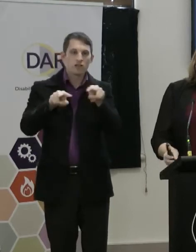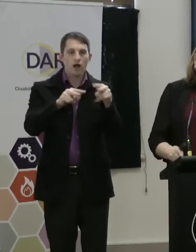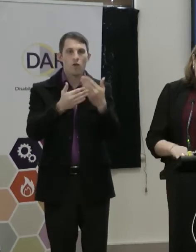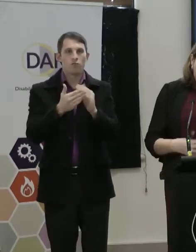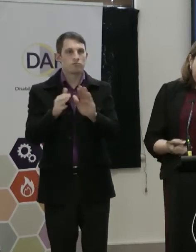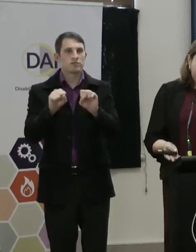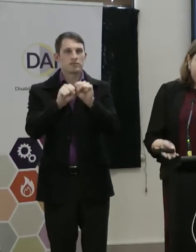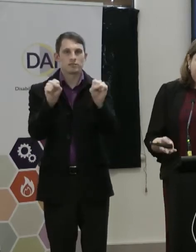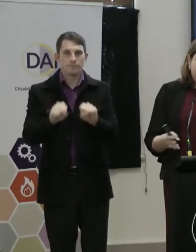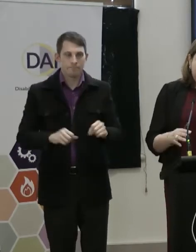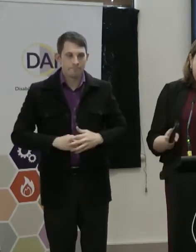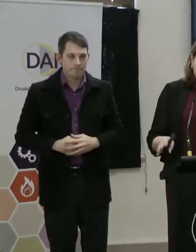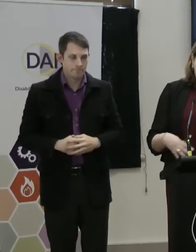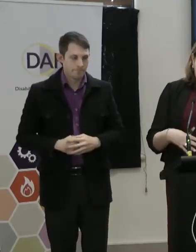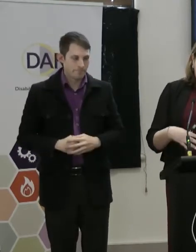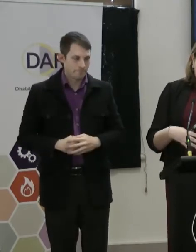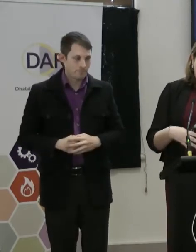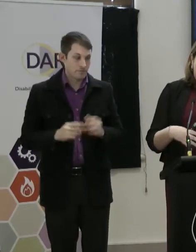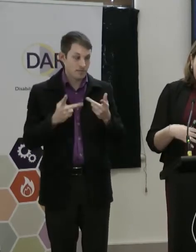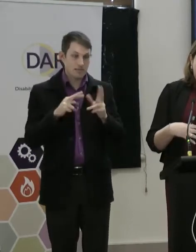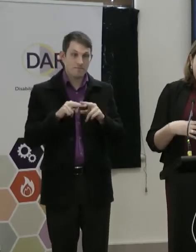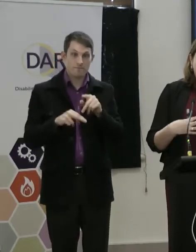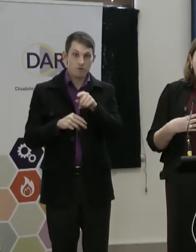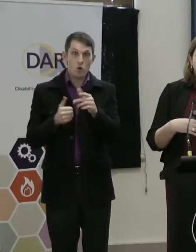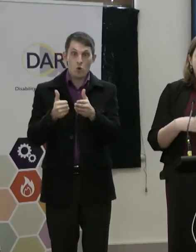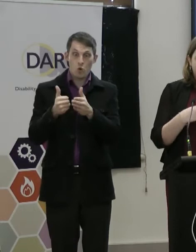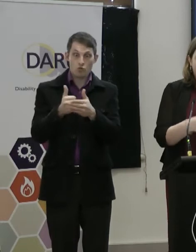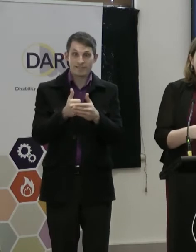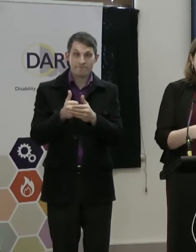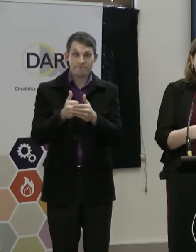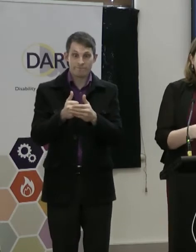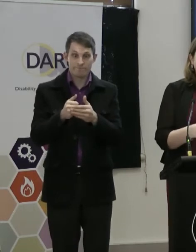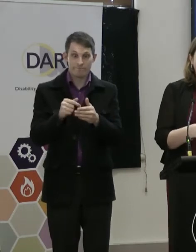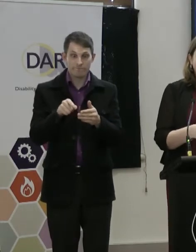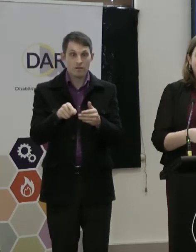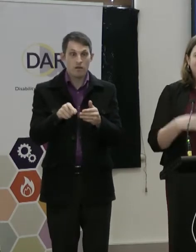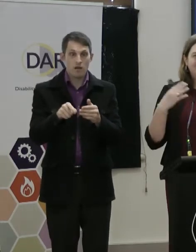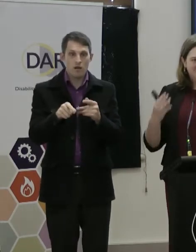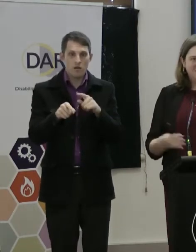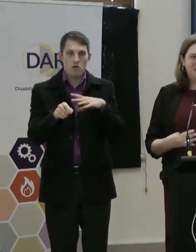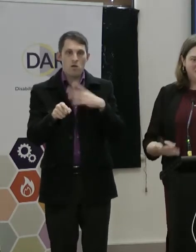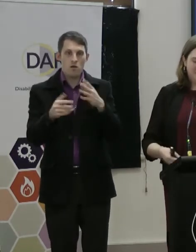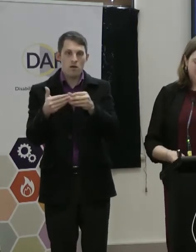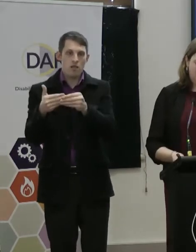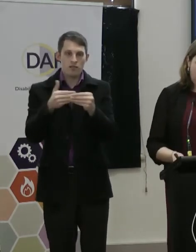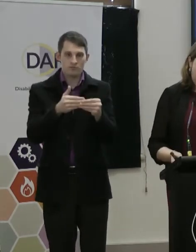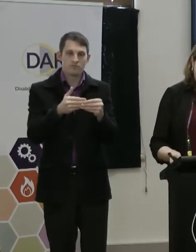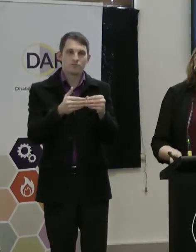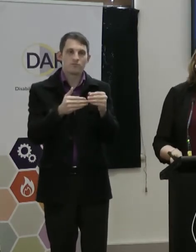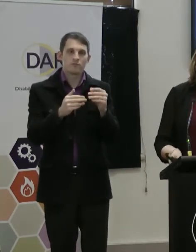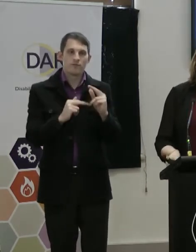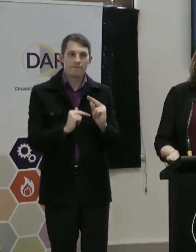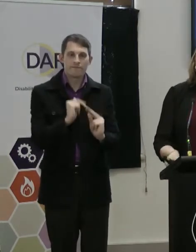So if we were to get success in the corrective domain, it means in turn that it becomes a developmental exercise again and the cycle starts over